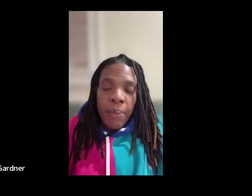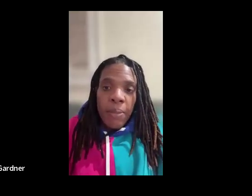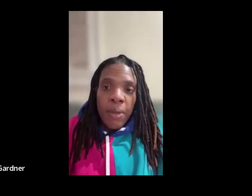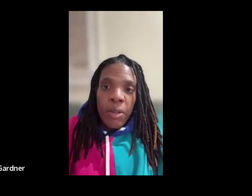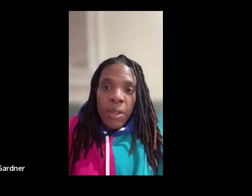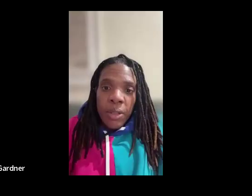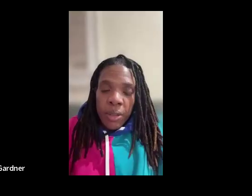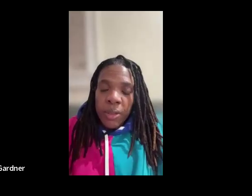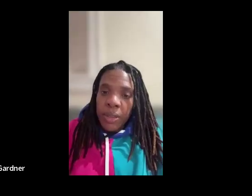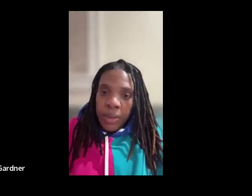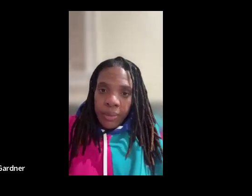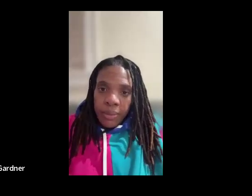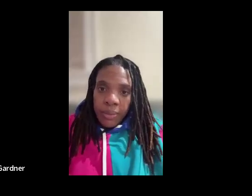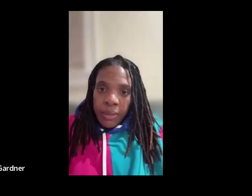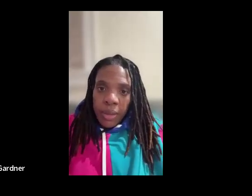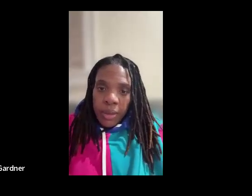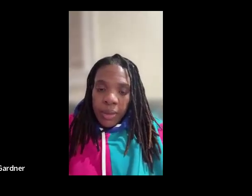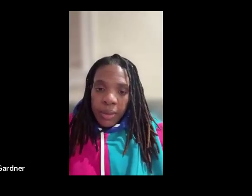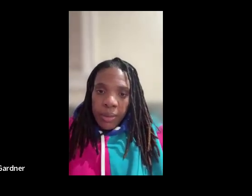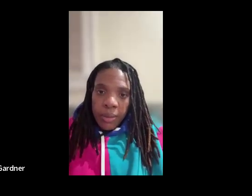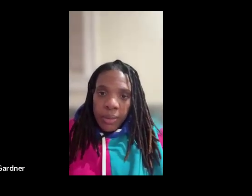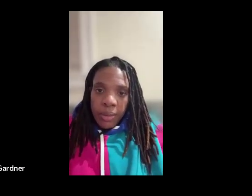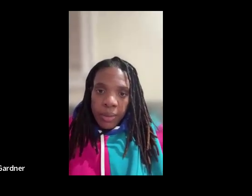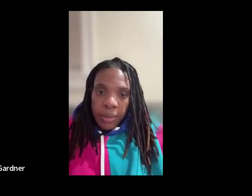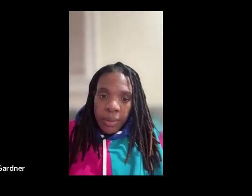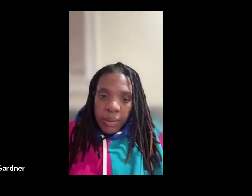And your time is up. Thank you very much.